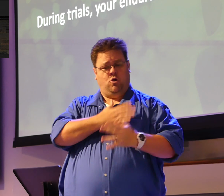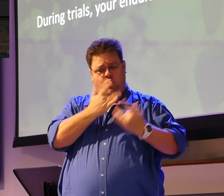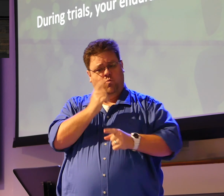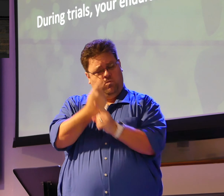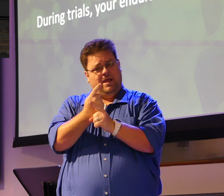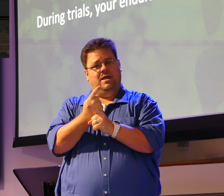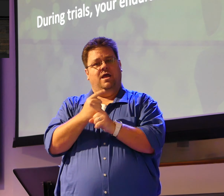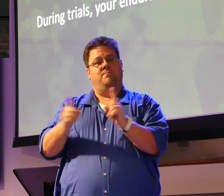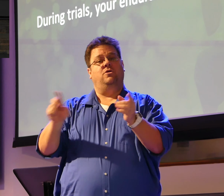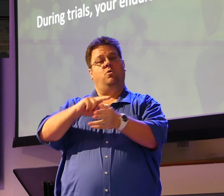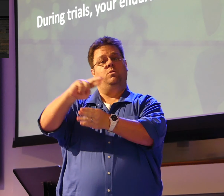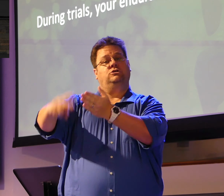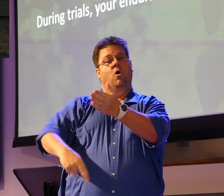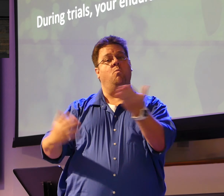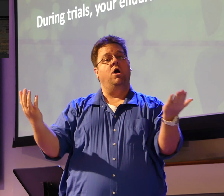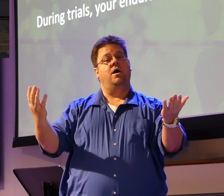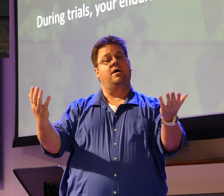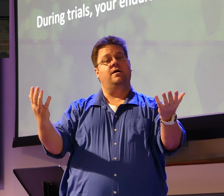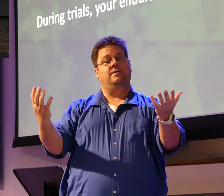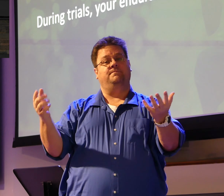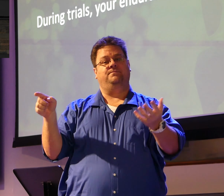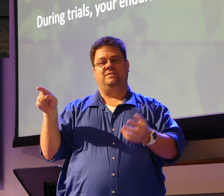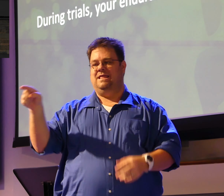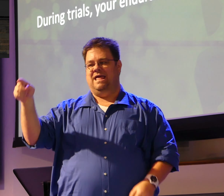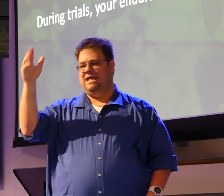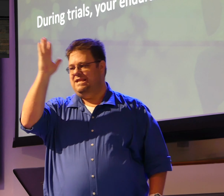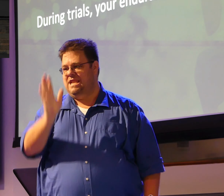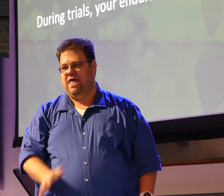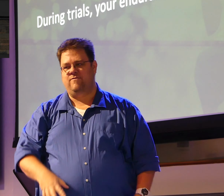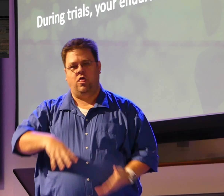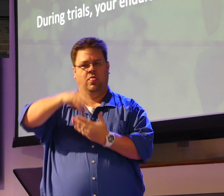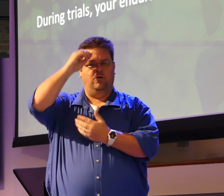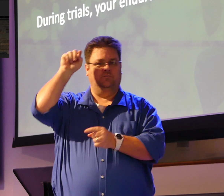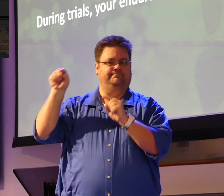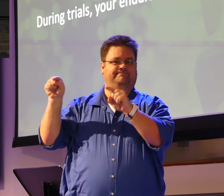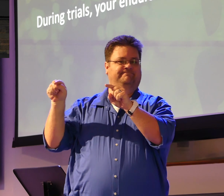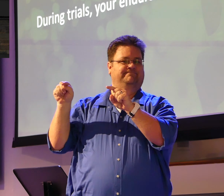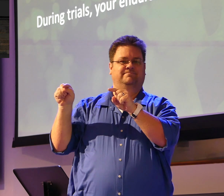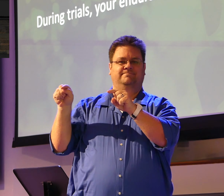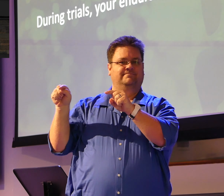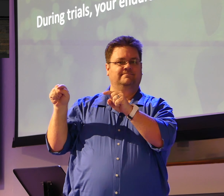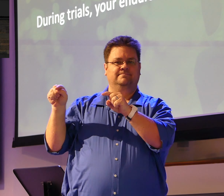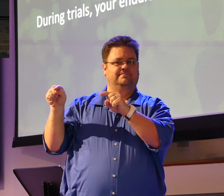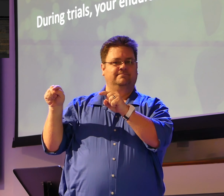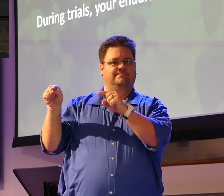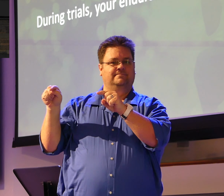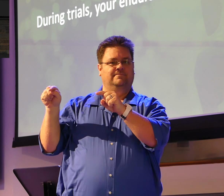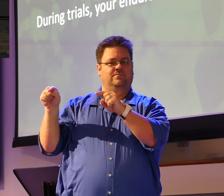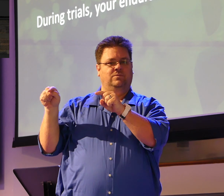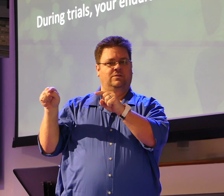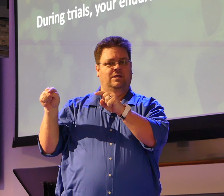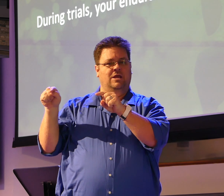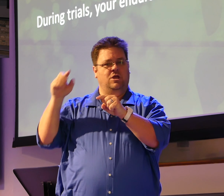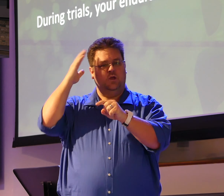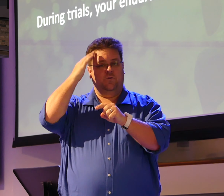you love them you your heart's right but the result is that they never learn the lessons that they need to learn